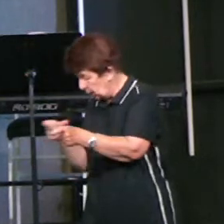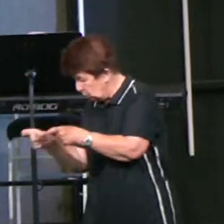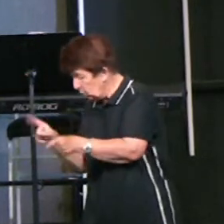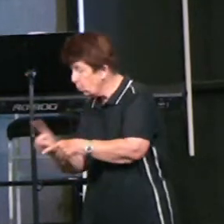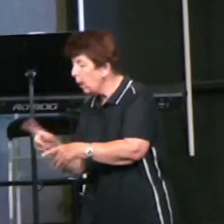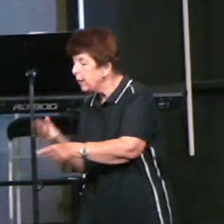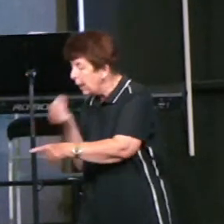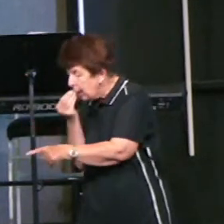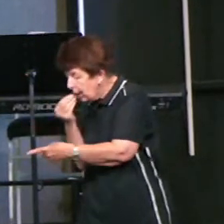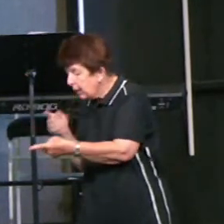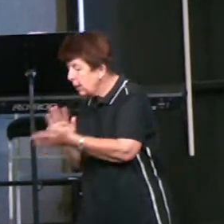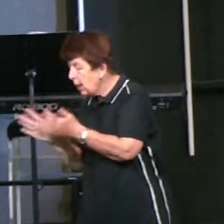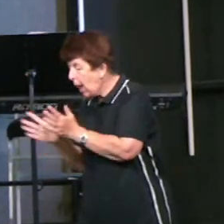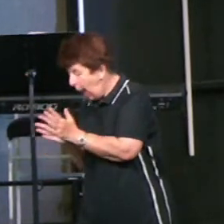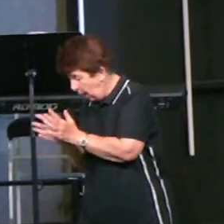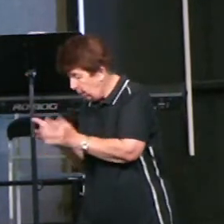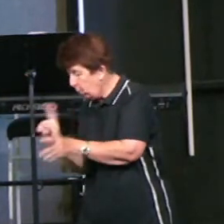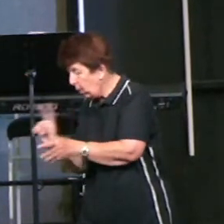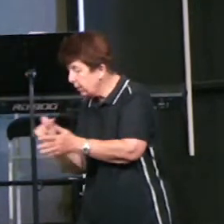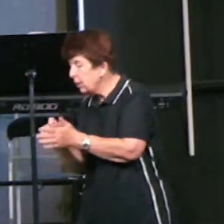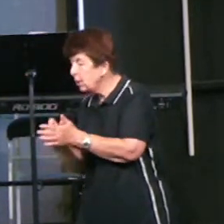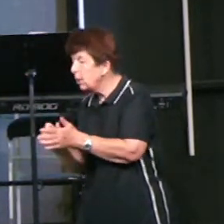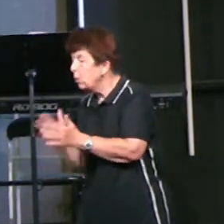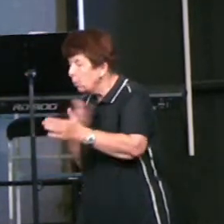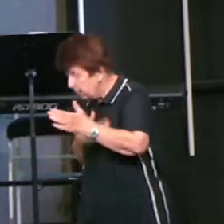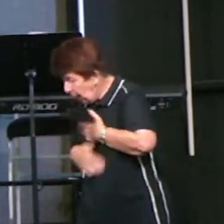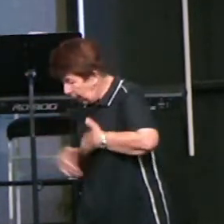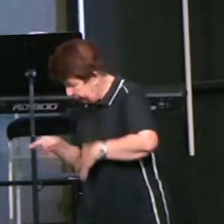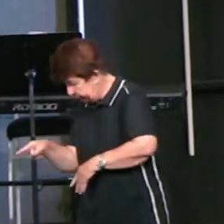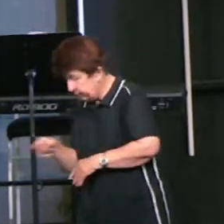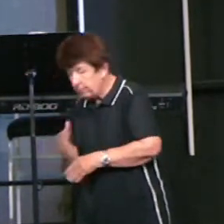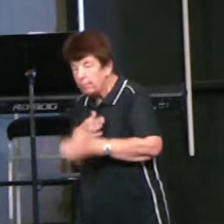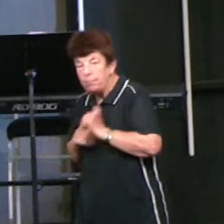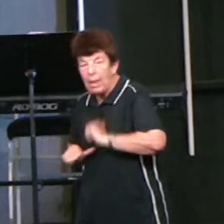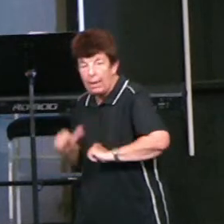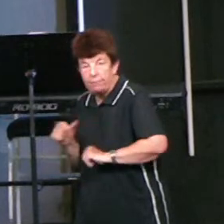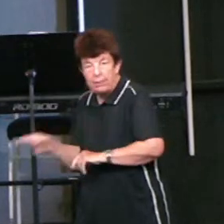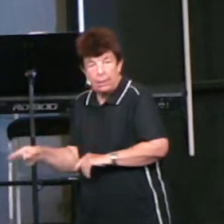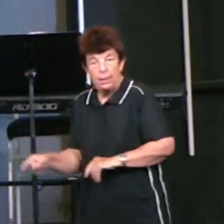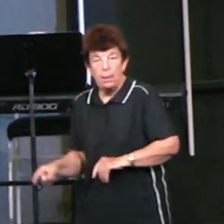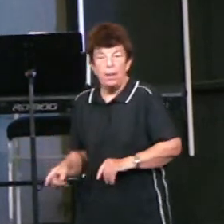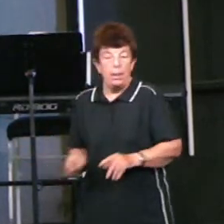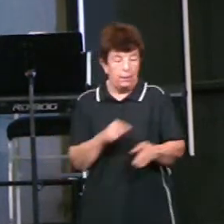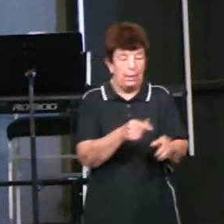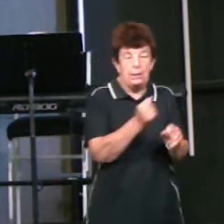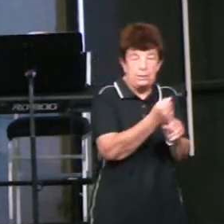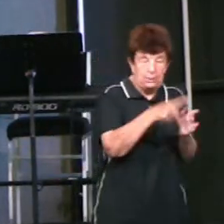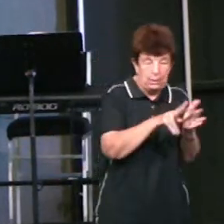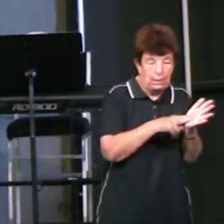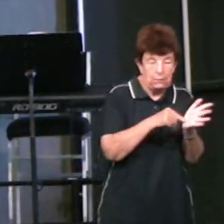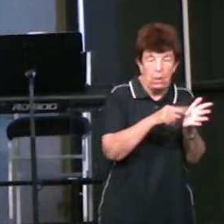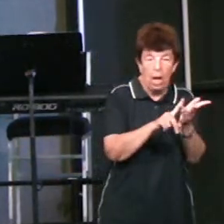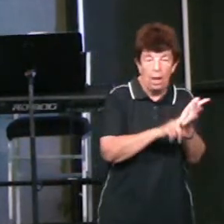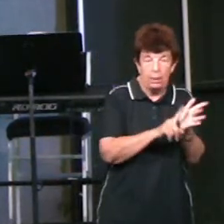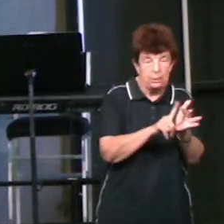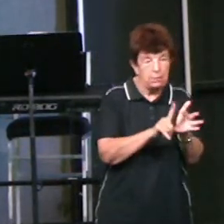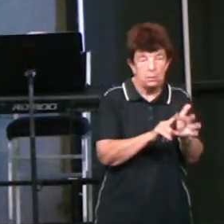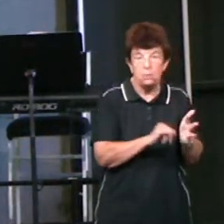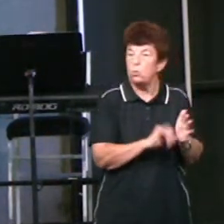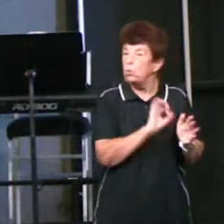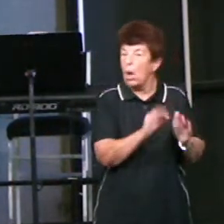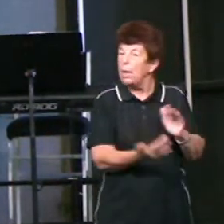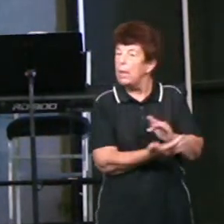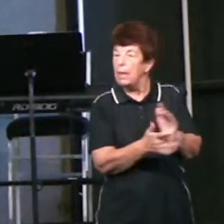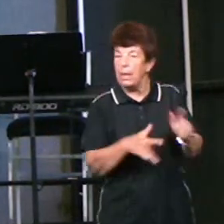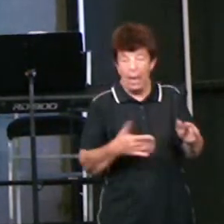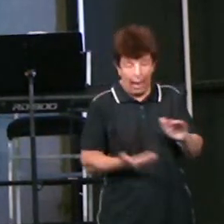they eat, how they do, how they act. And then you've got the Gentiles who aren't living under this